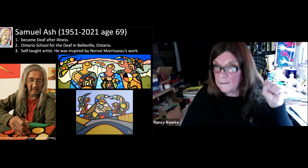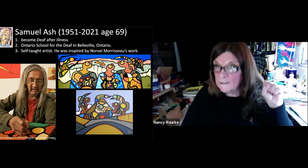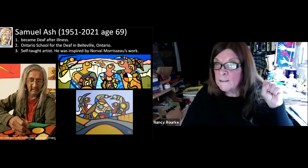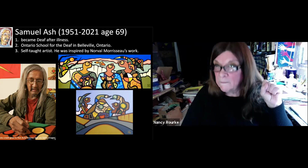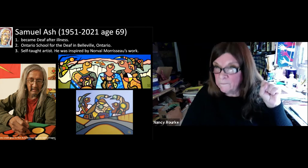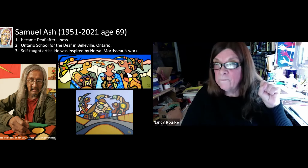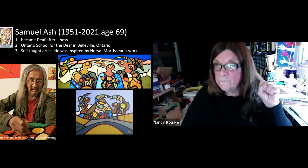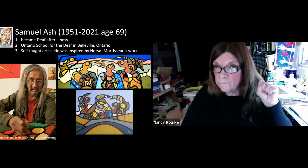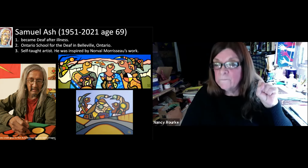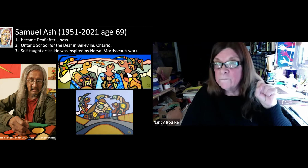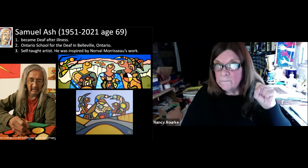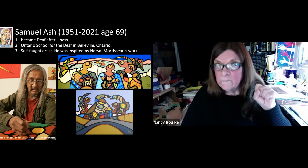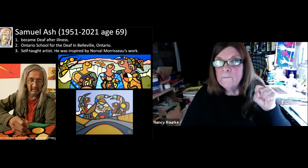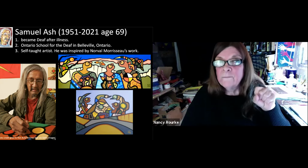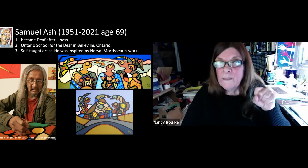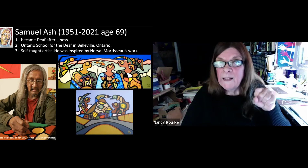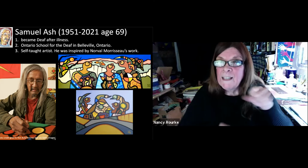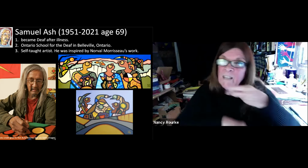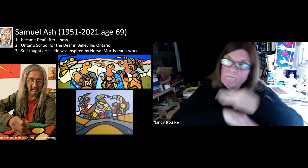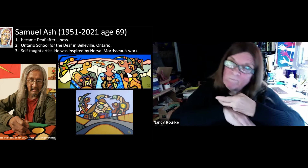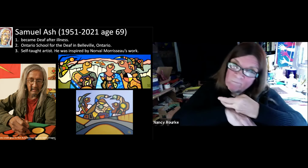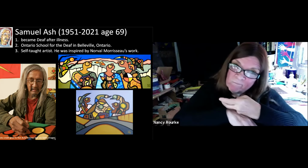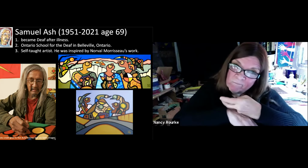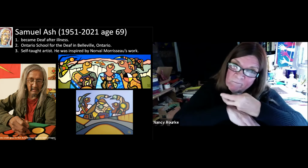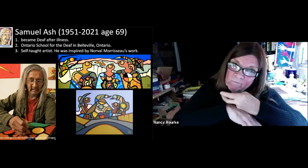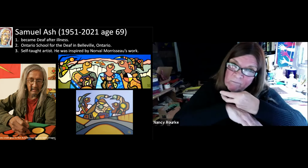He at one point. He became homeless.